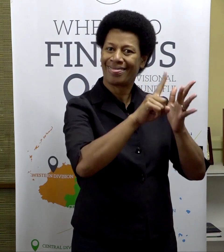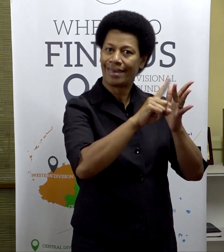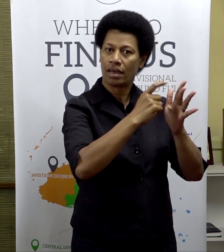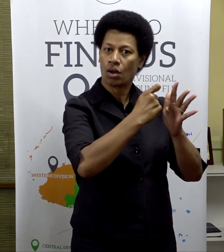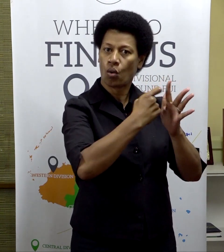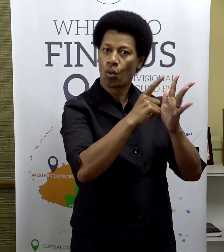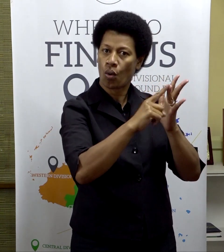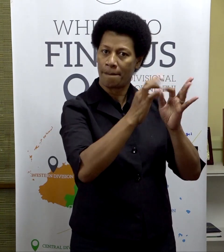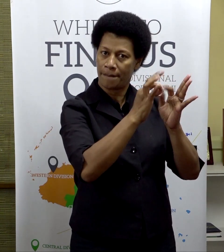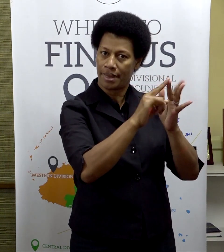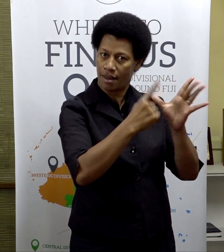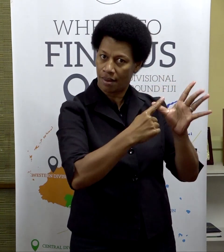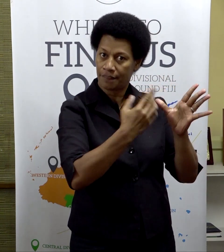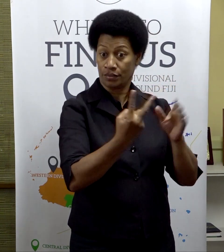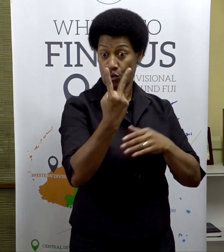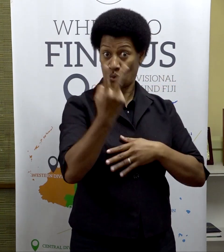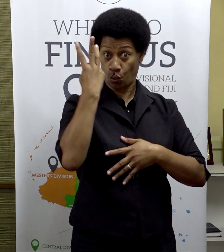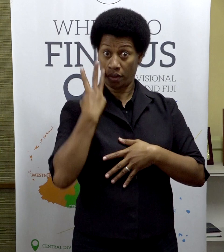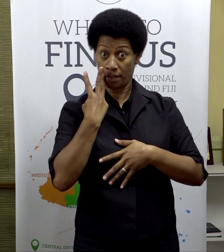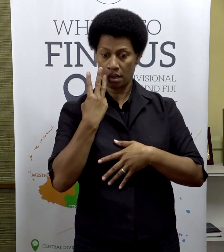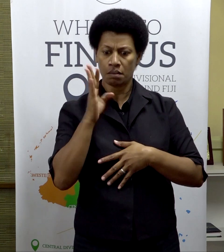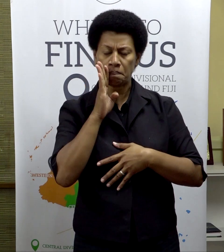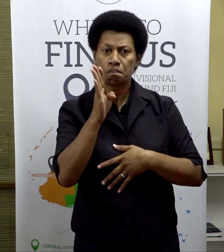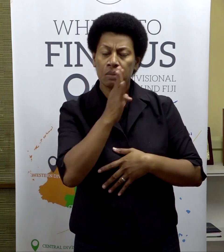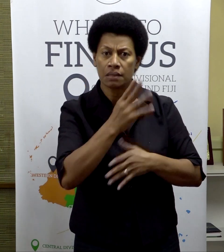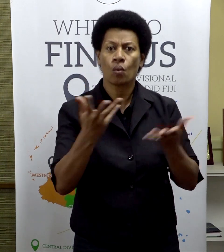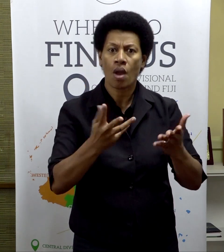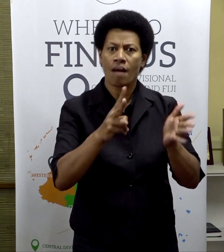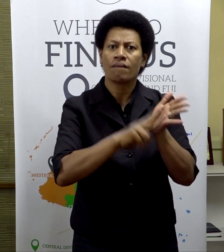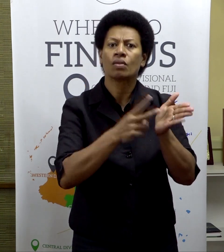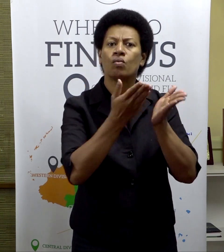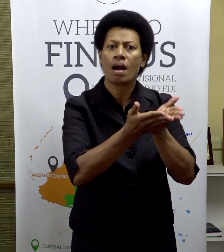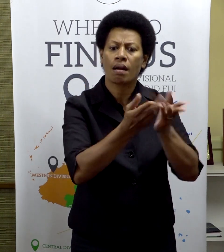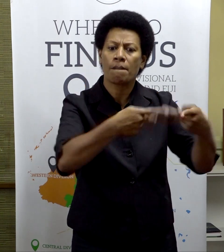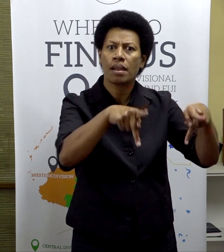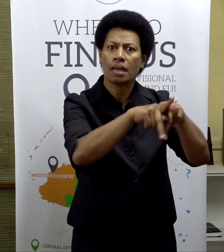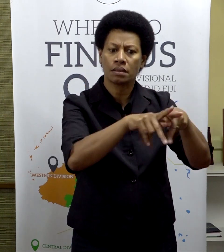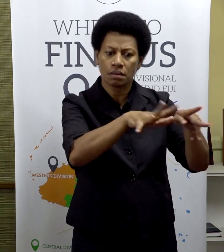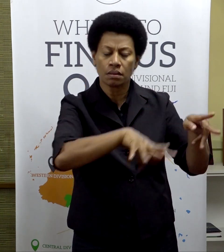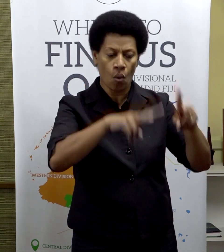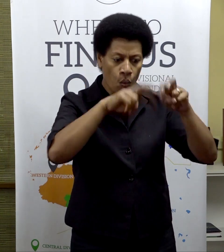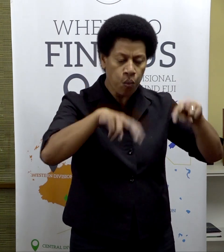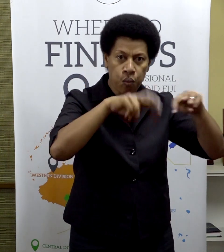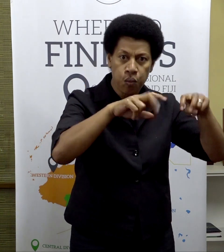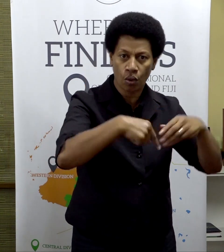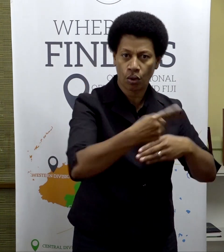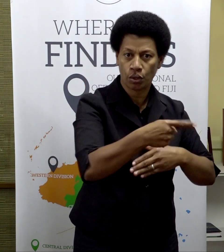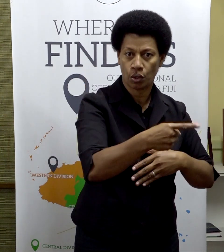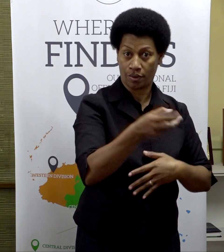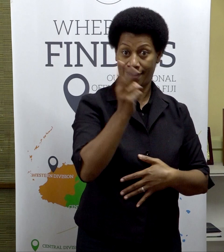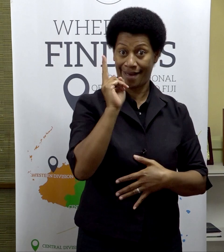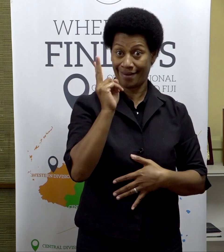women was reported missing last night in Vatuanga. Search is still on for them. We are